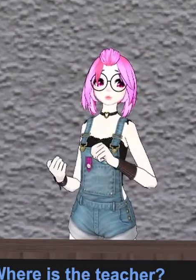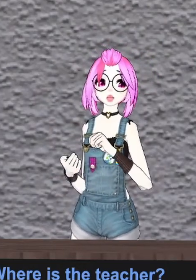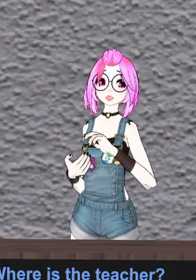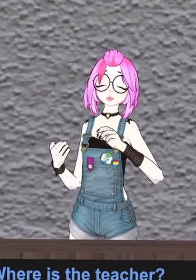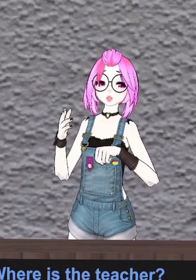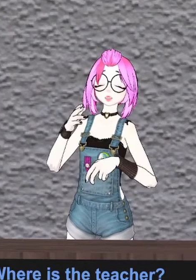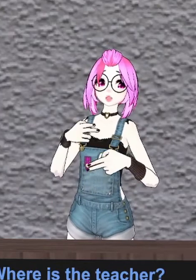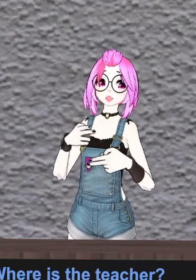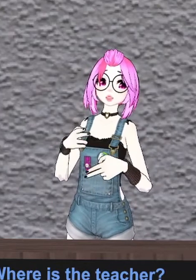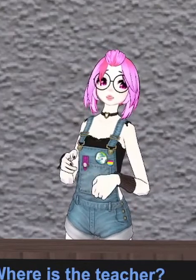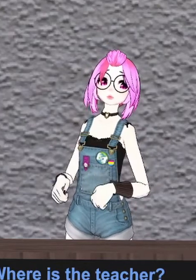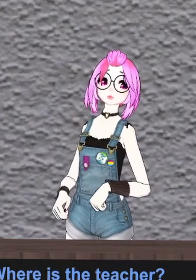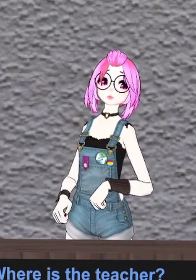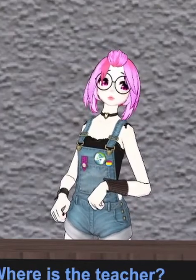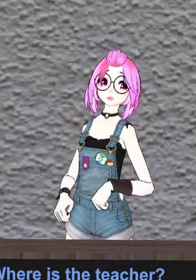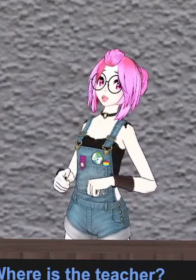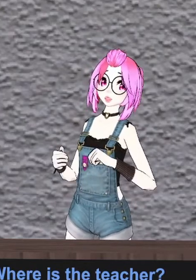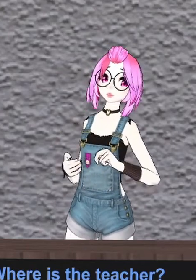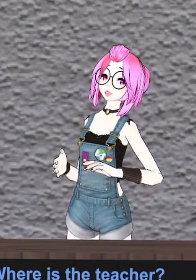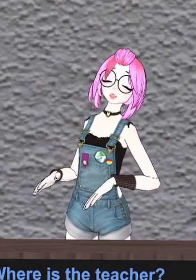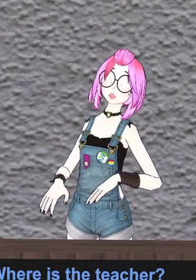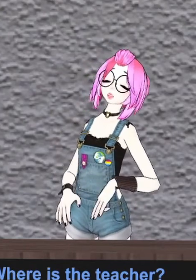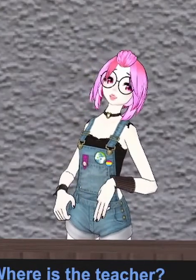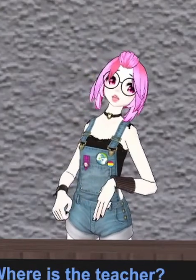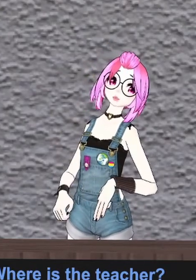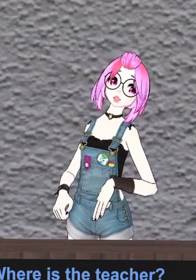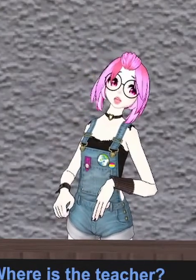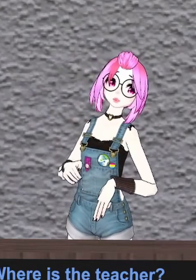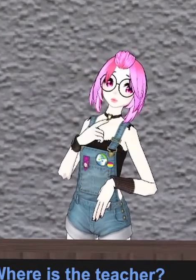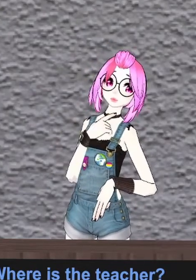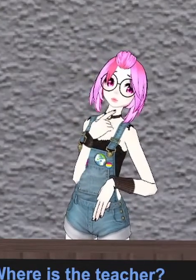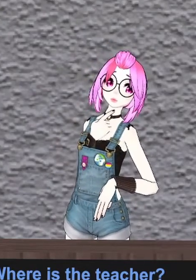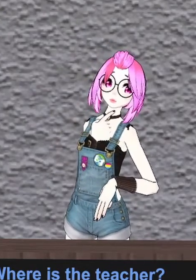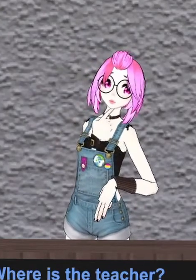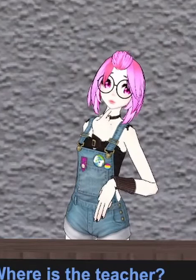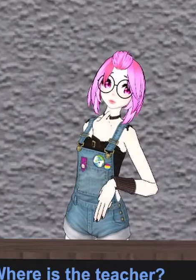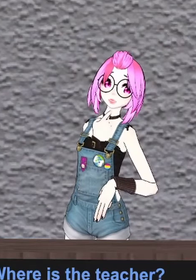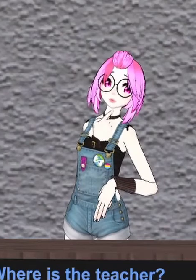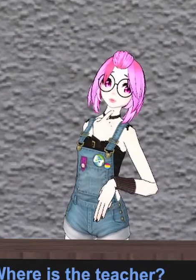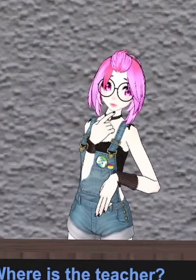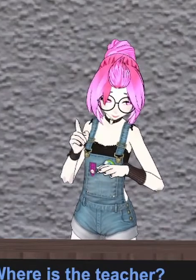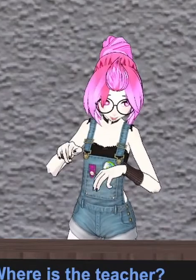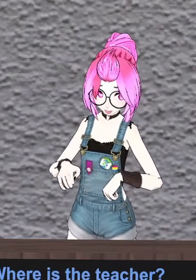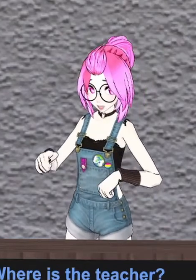I'm gonna butcher your name. I'm gonna butcher your name. Oh my god. Just you could call her Tal. Okay,